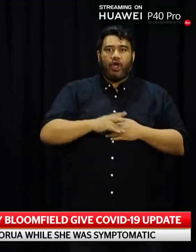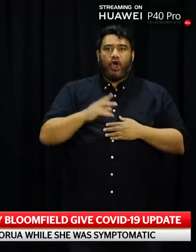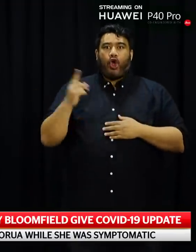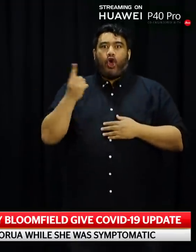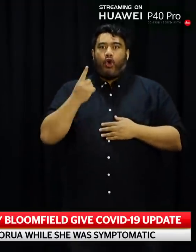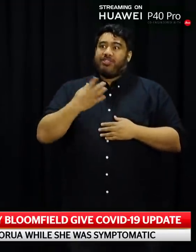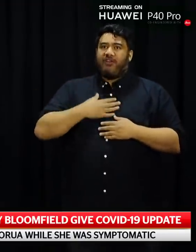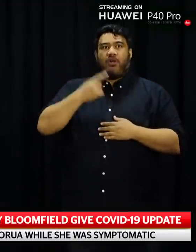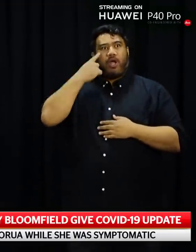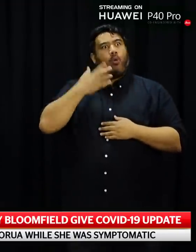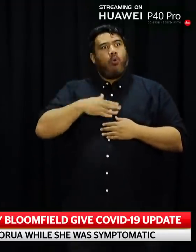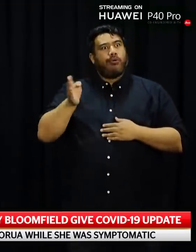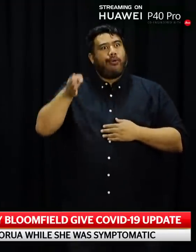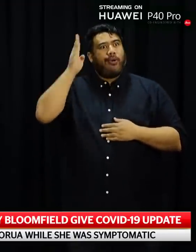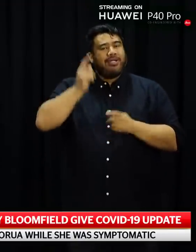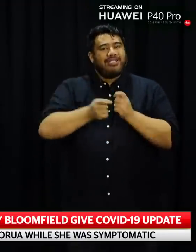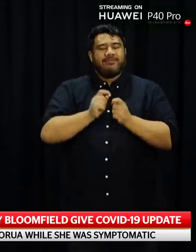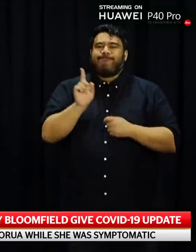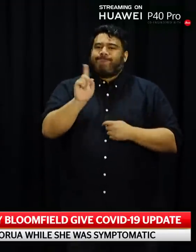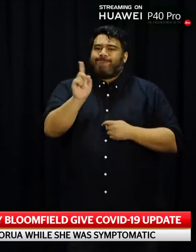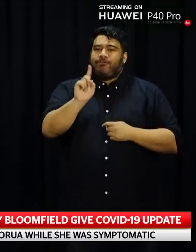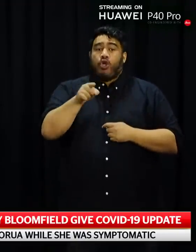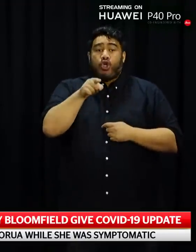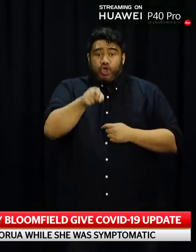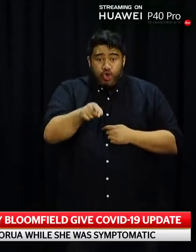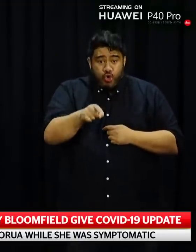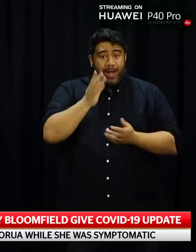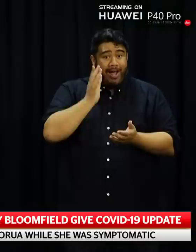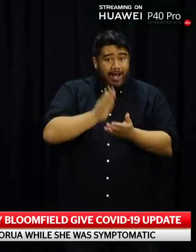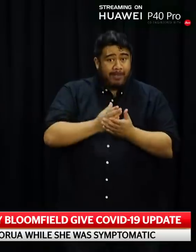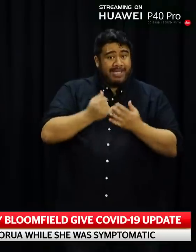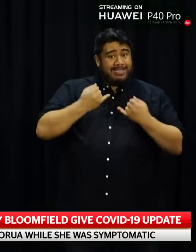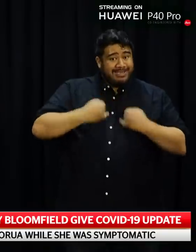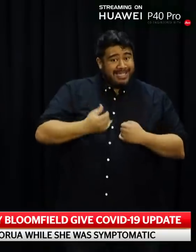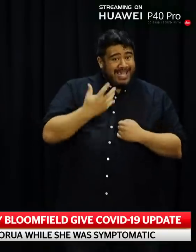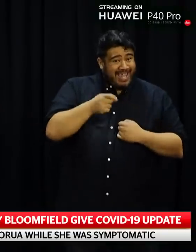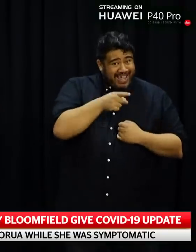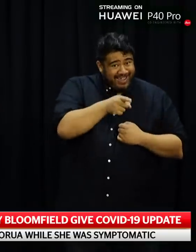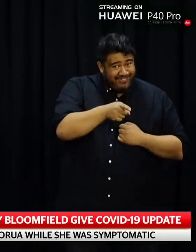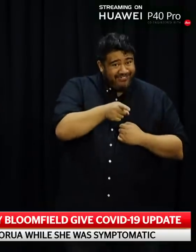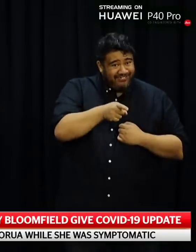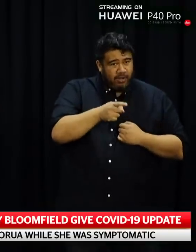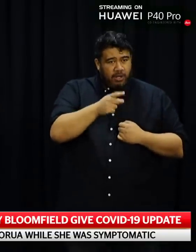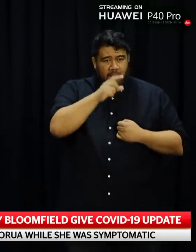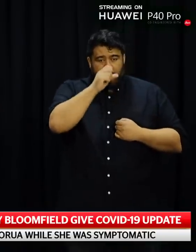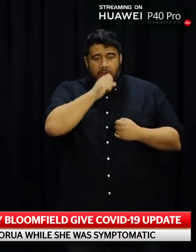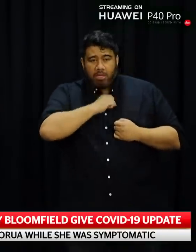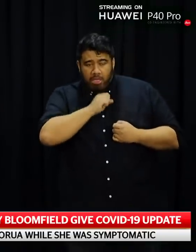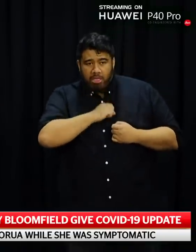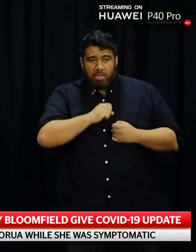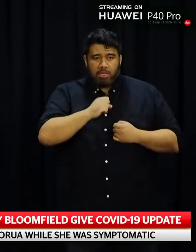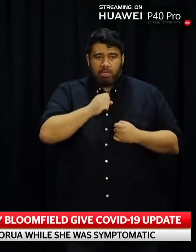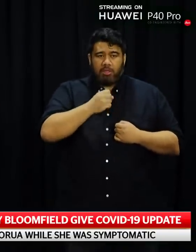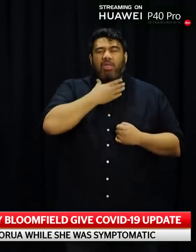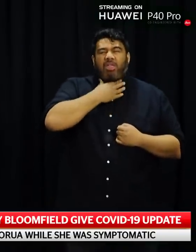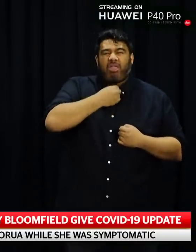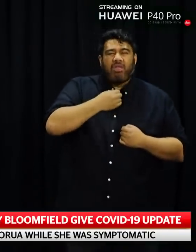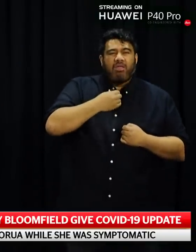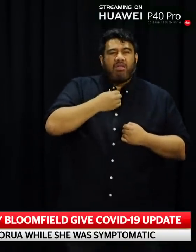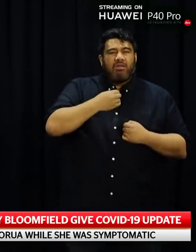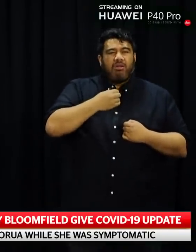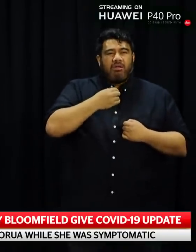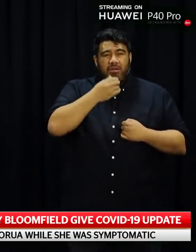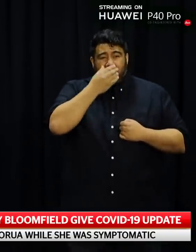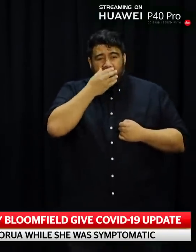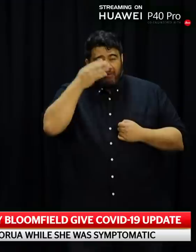no symptoms. In fact, that runs the risk of creating longer queues, more tests to process without us being able to hone